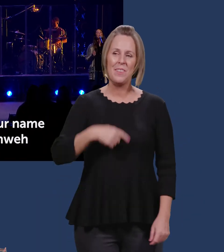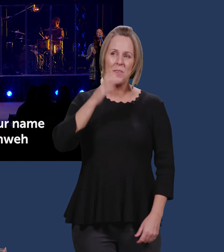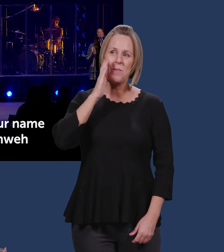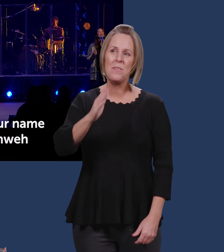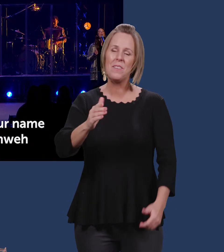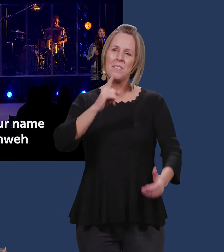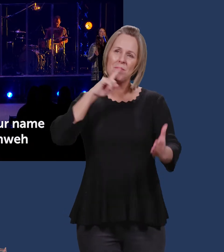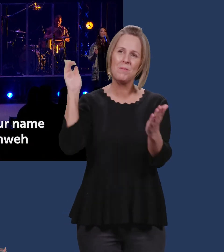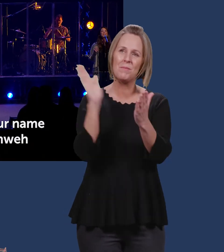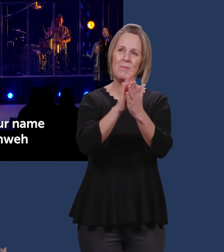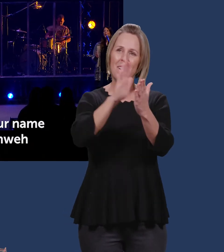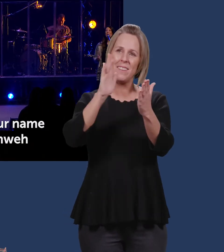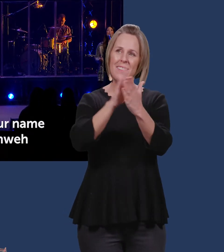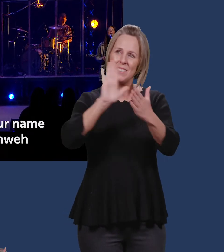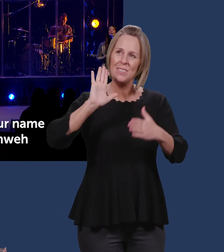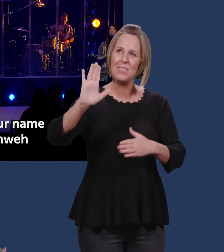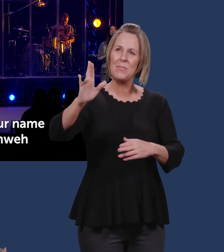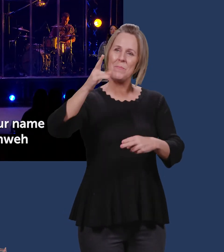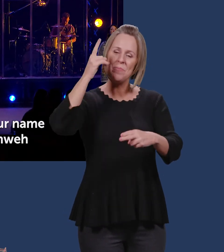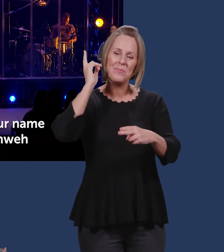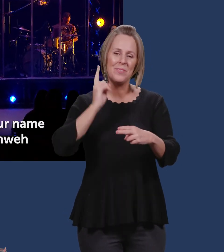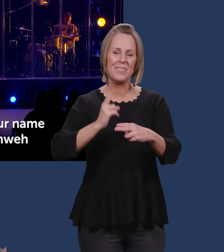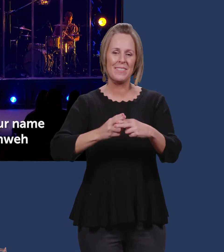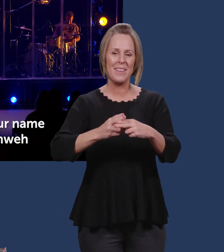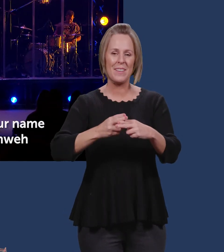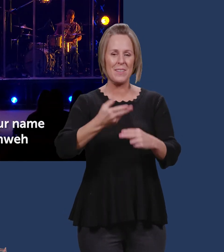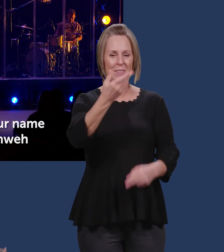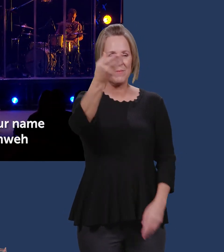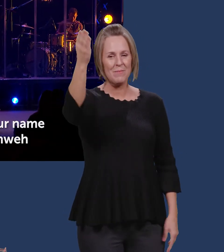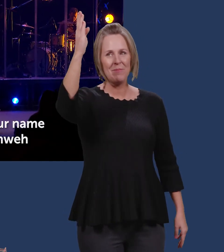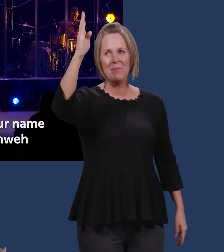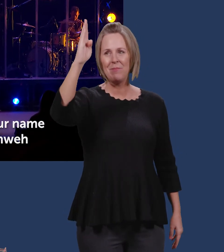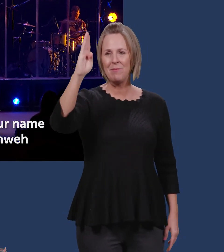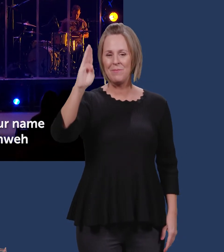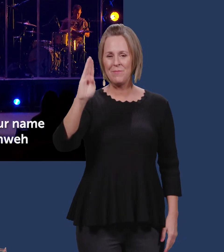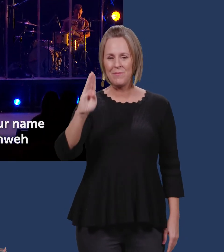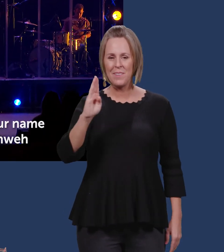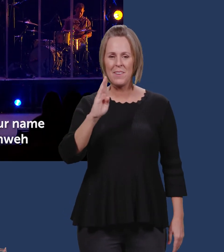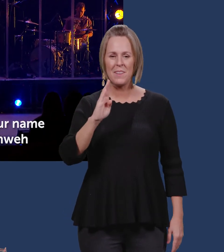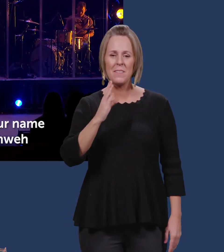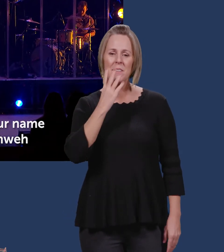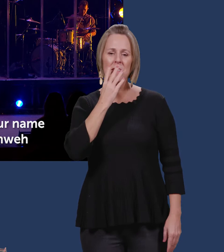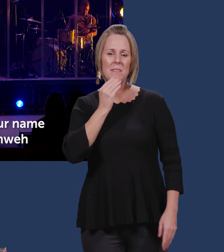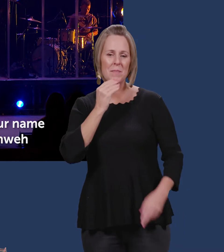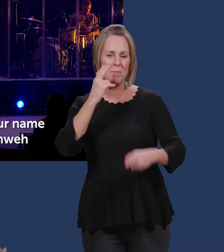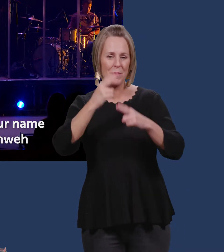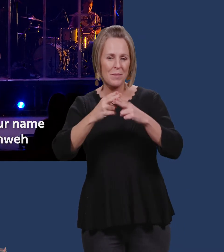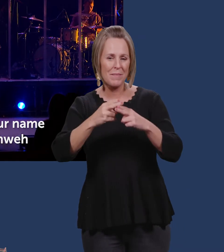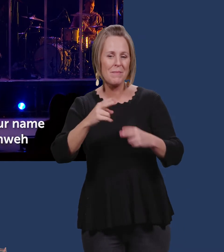I will praise your name, Yahweh.